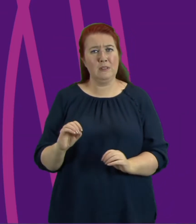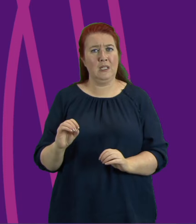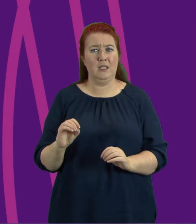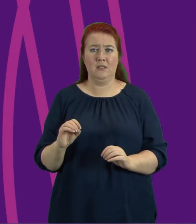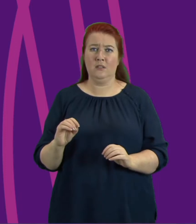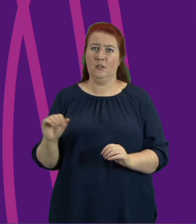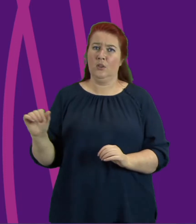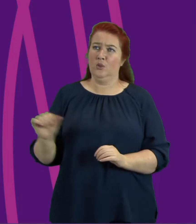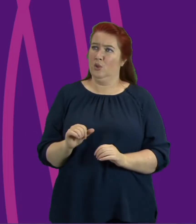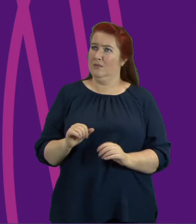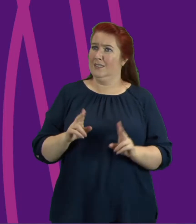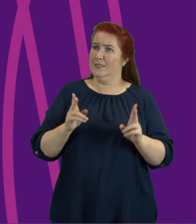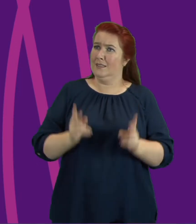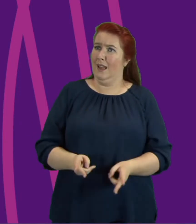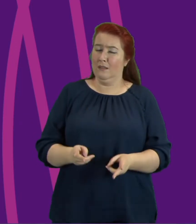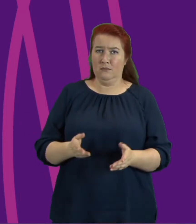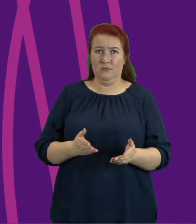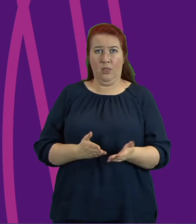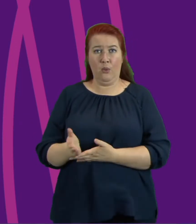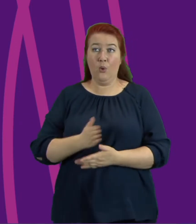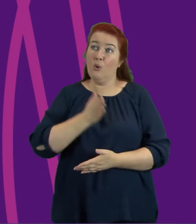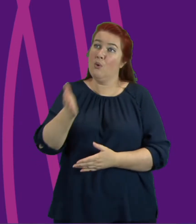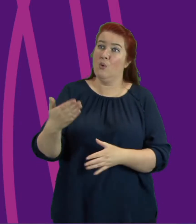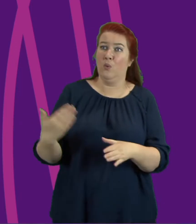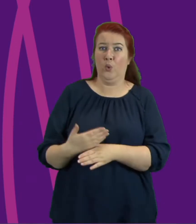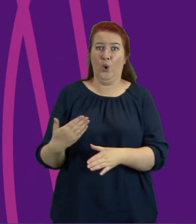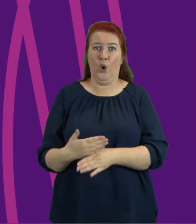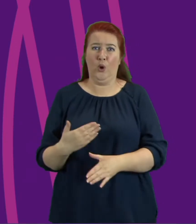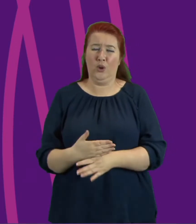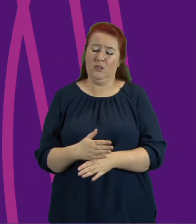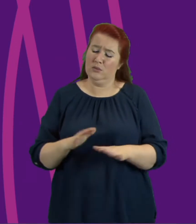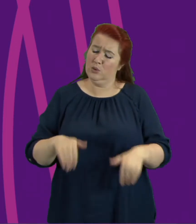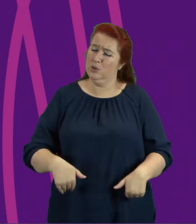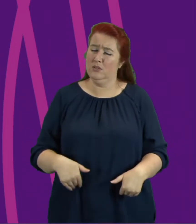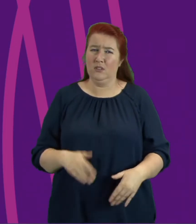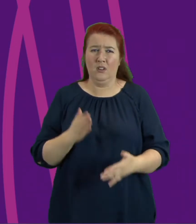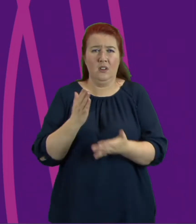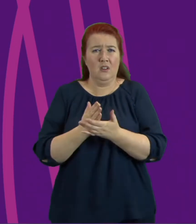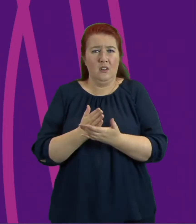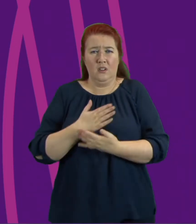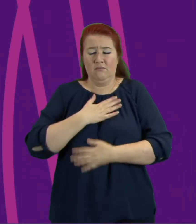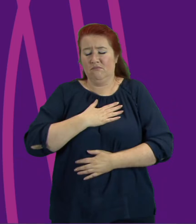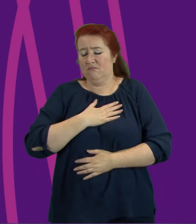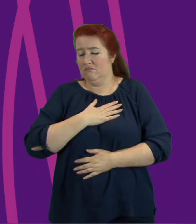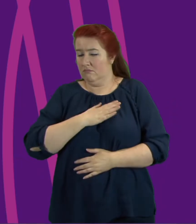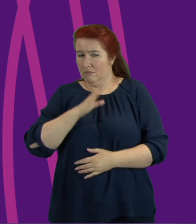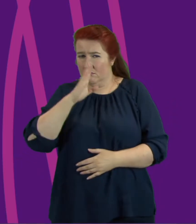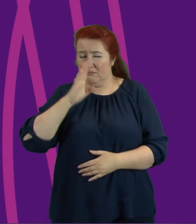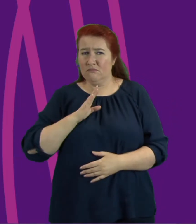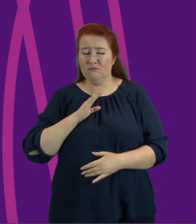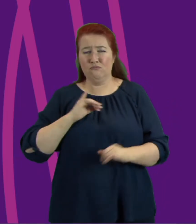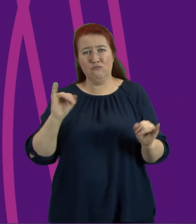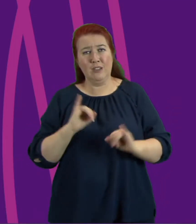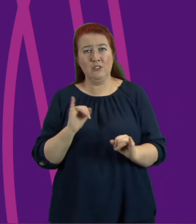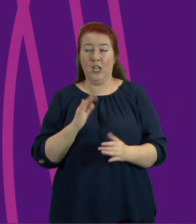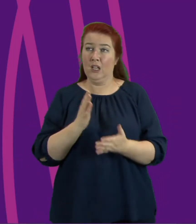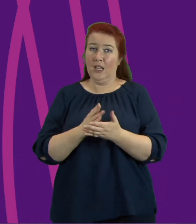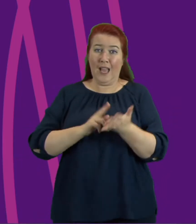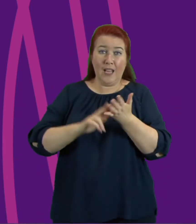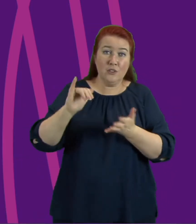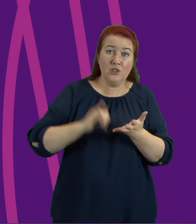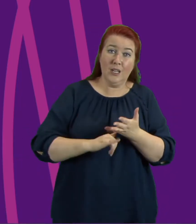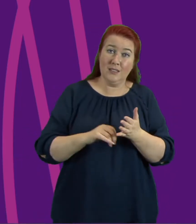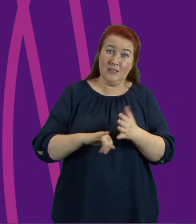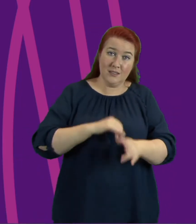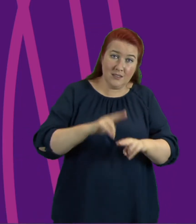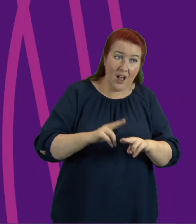going into the workplace. And it's particularly tragic that NHS workers, those in the care